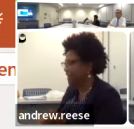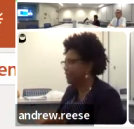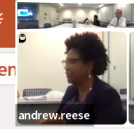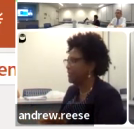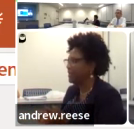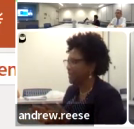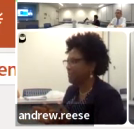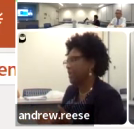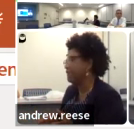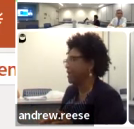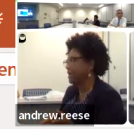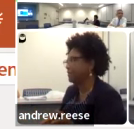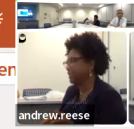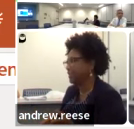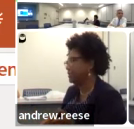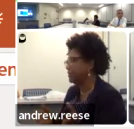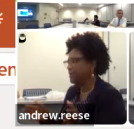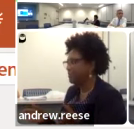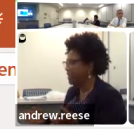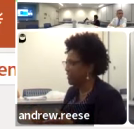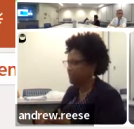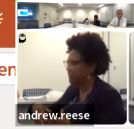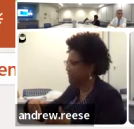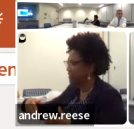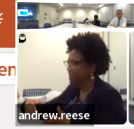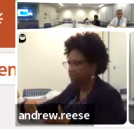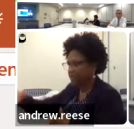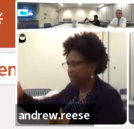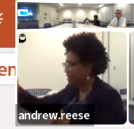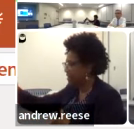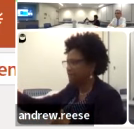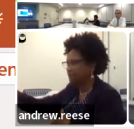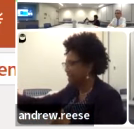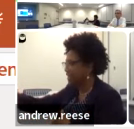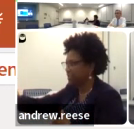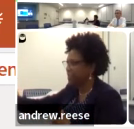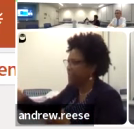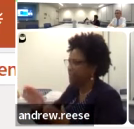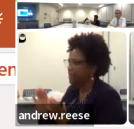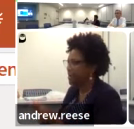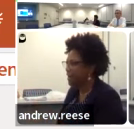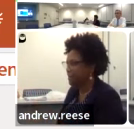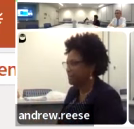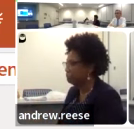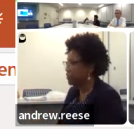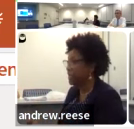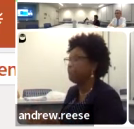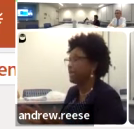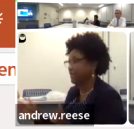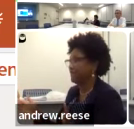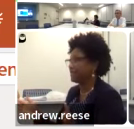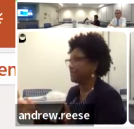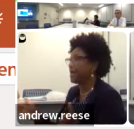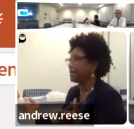see a reduction in behavioral health issue because of that aforementioned